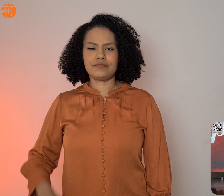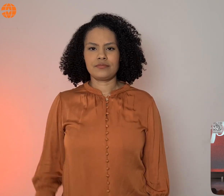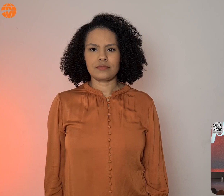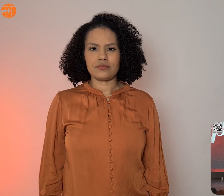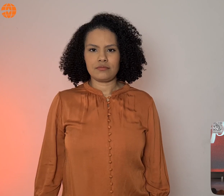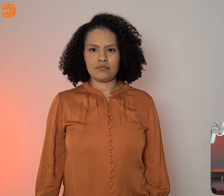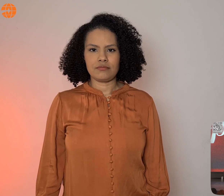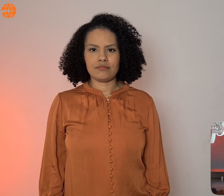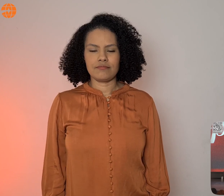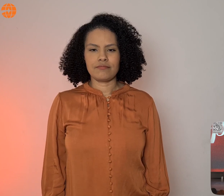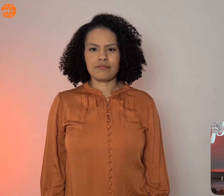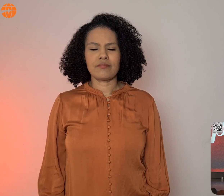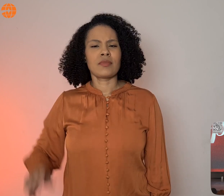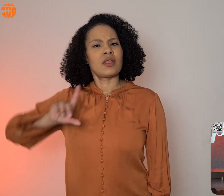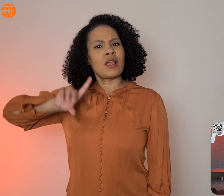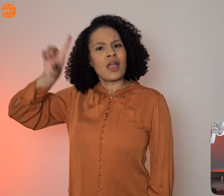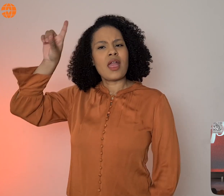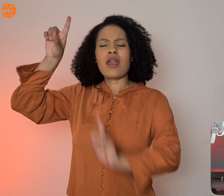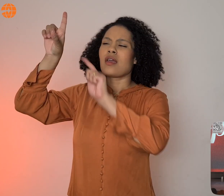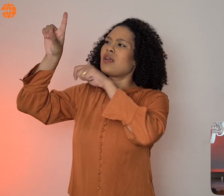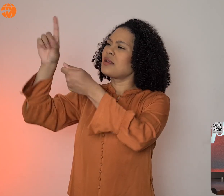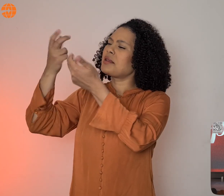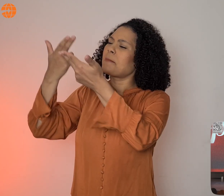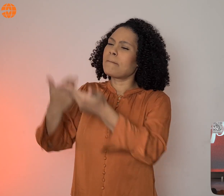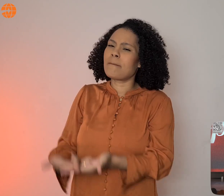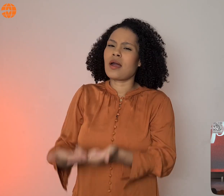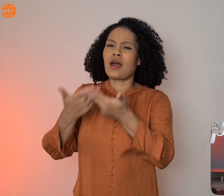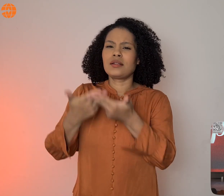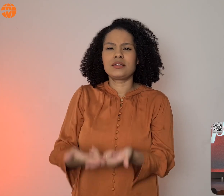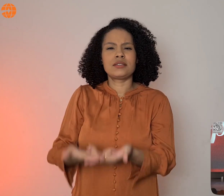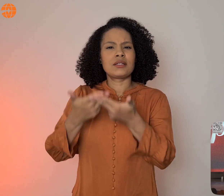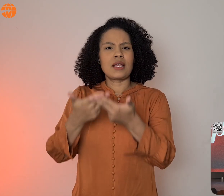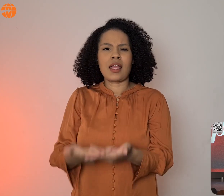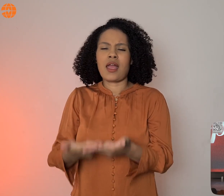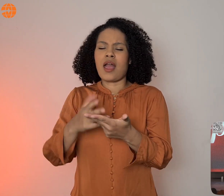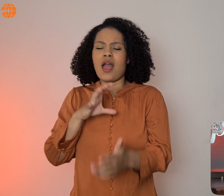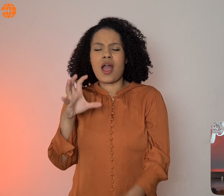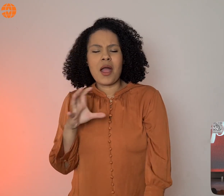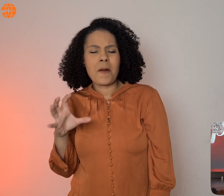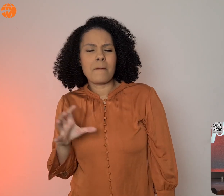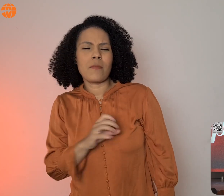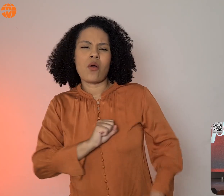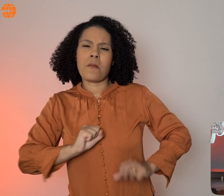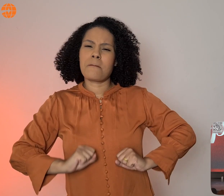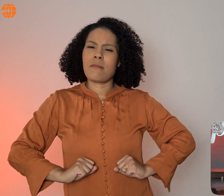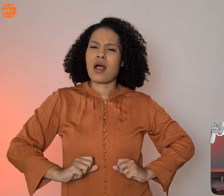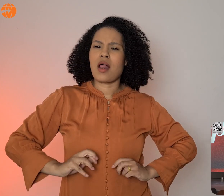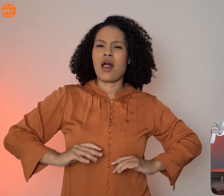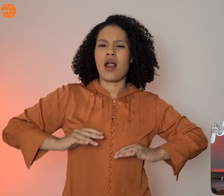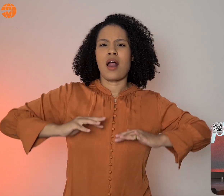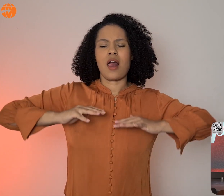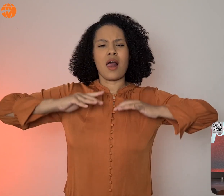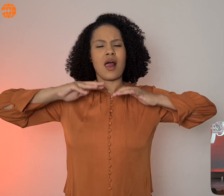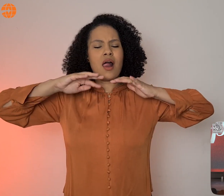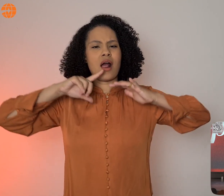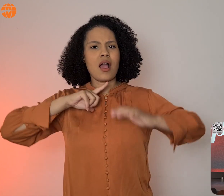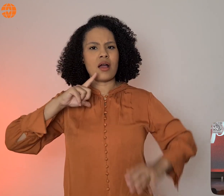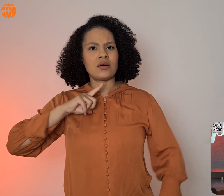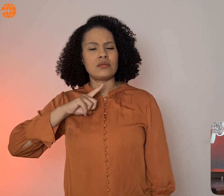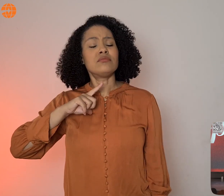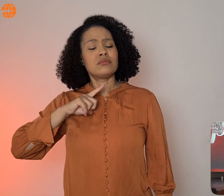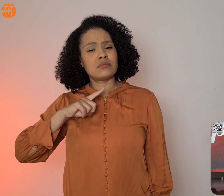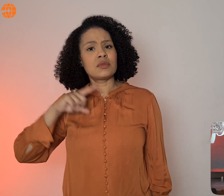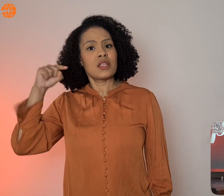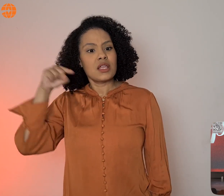and abounding in steadfast love, hesed. muito paciente em se irar e cheio desse amor chamado Hesed. David